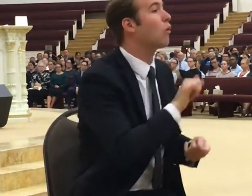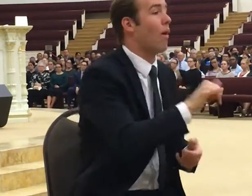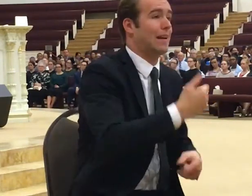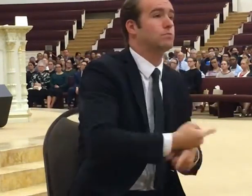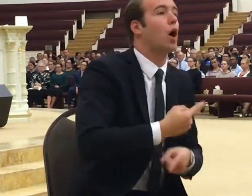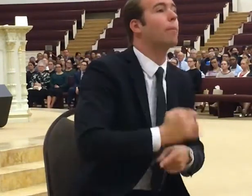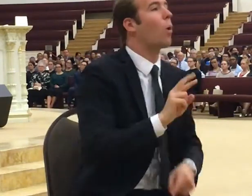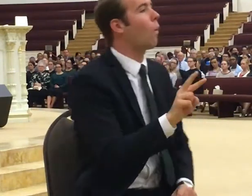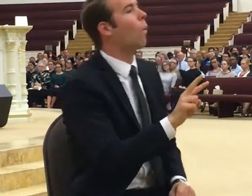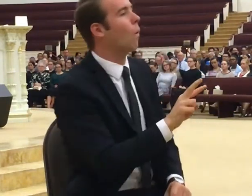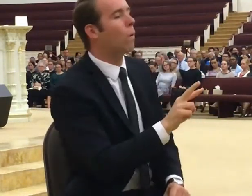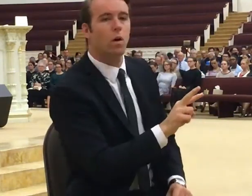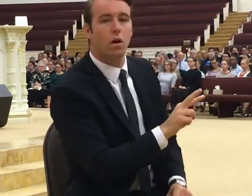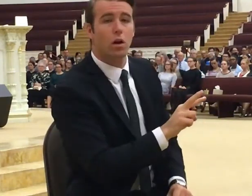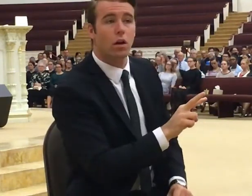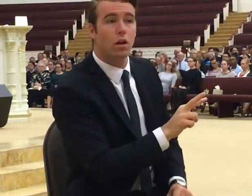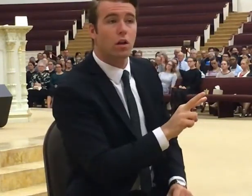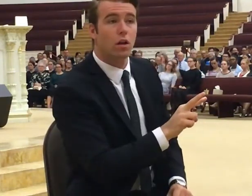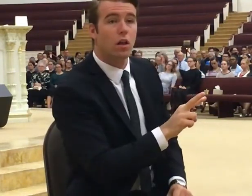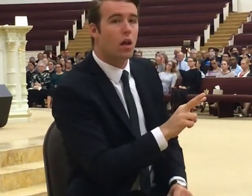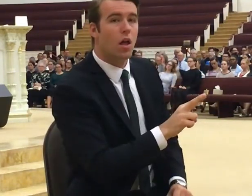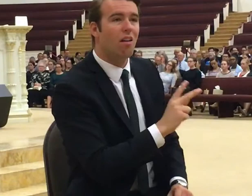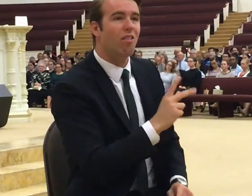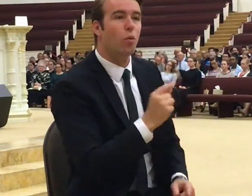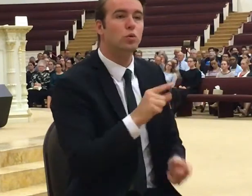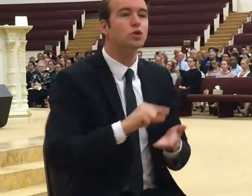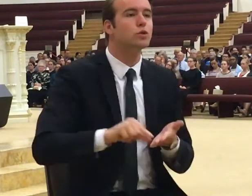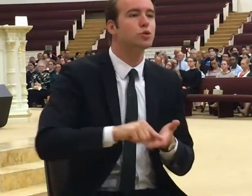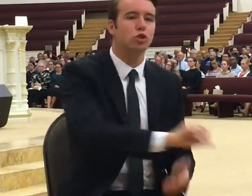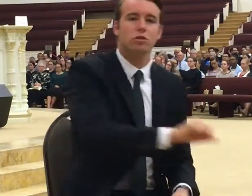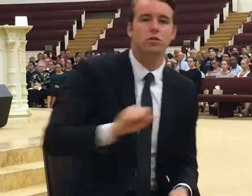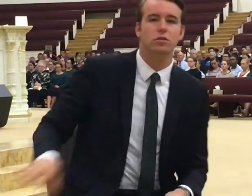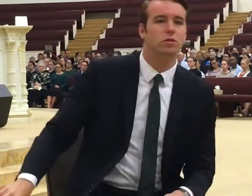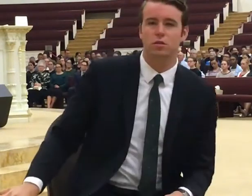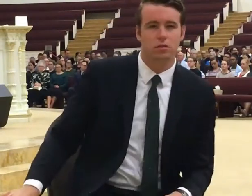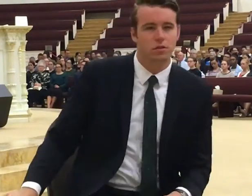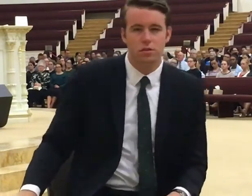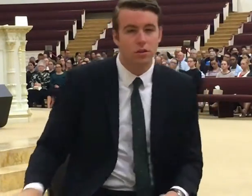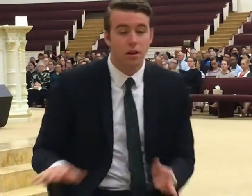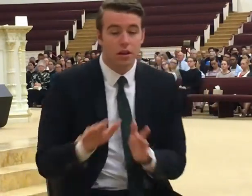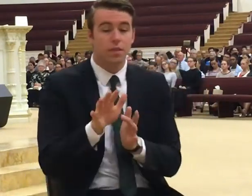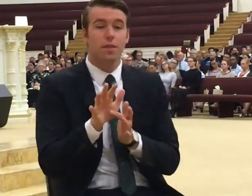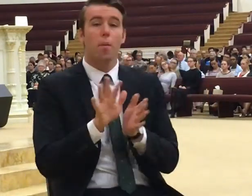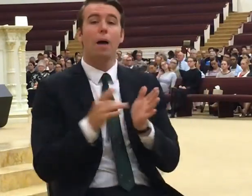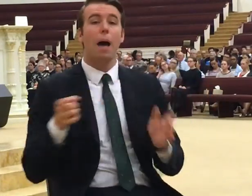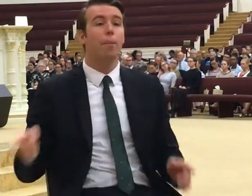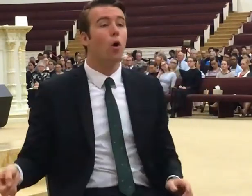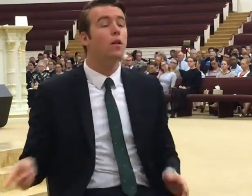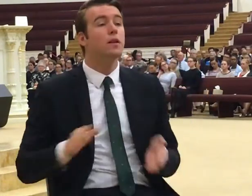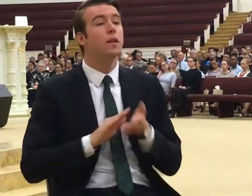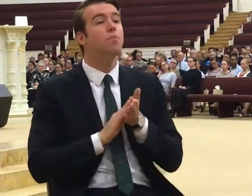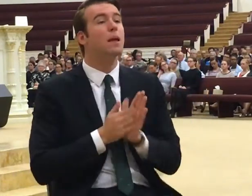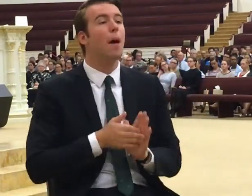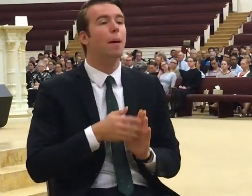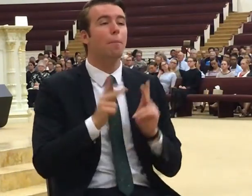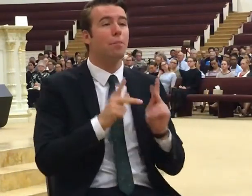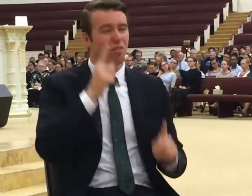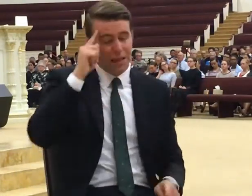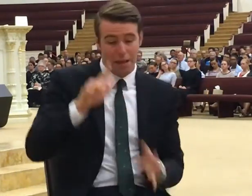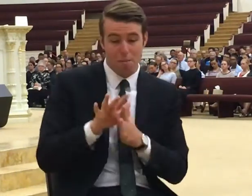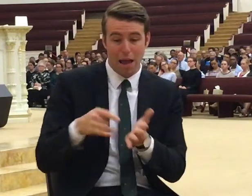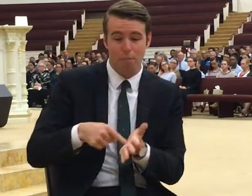proper instead of Scripture. The Bible is becoming of minor